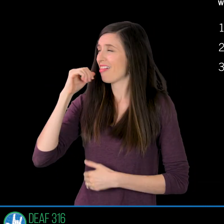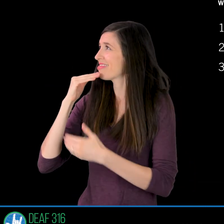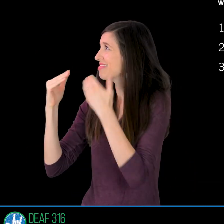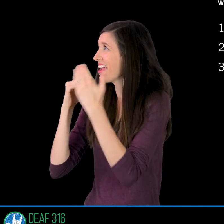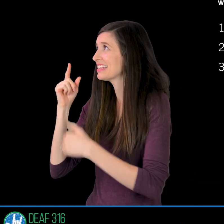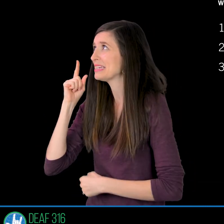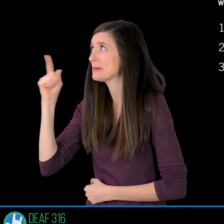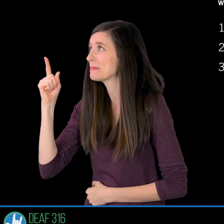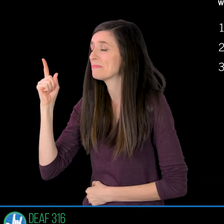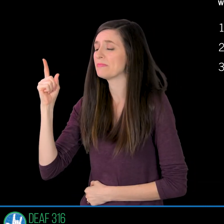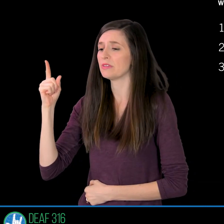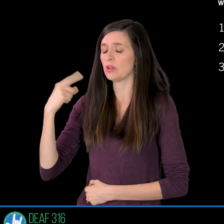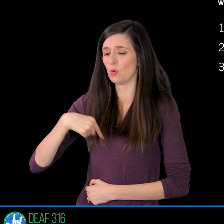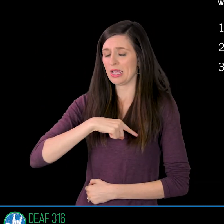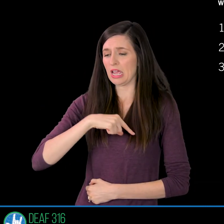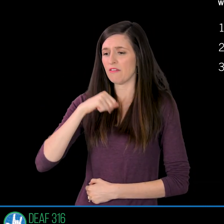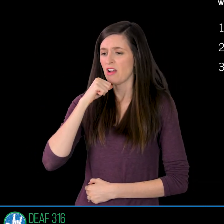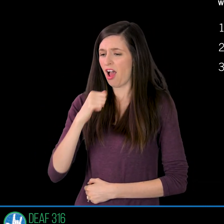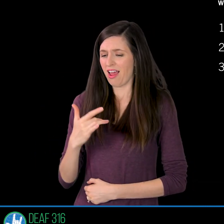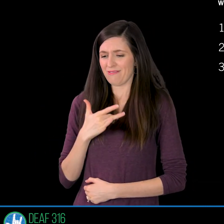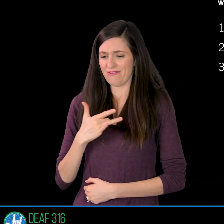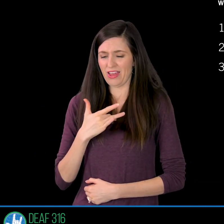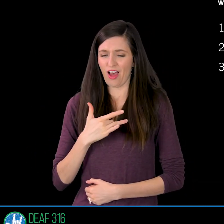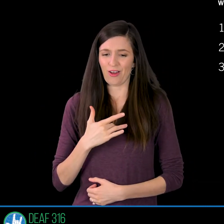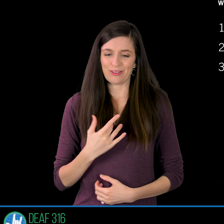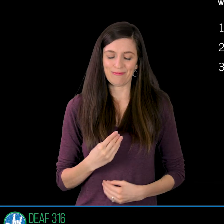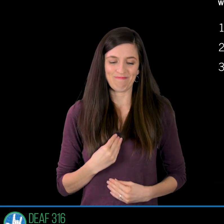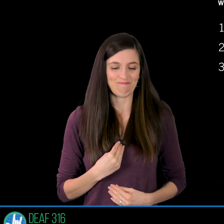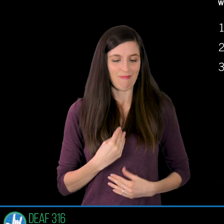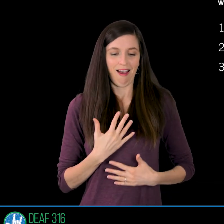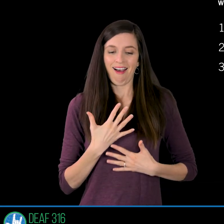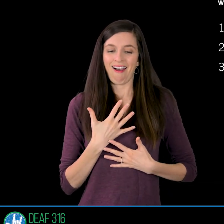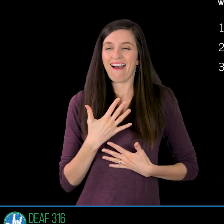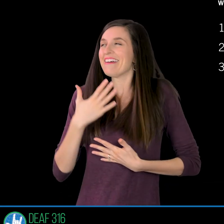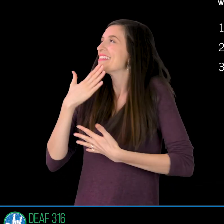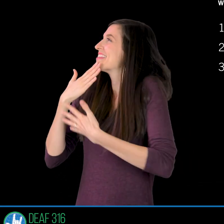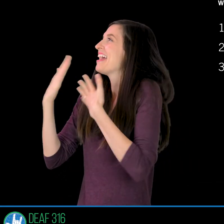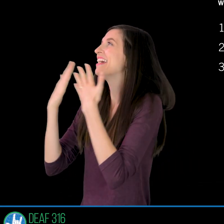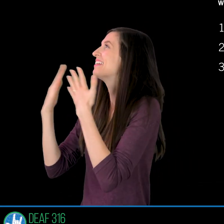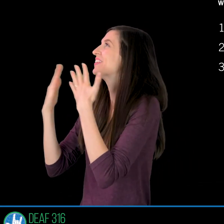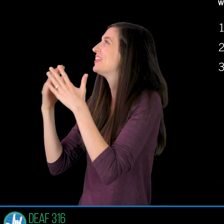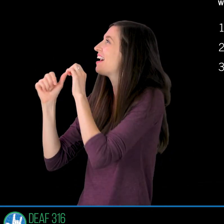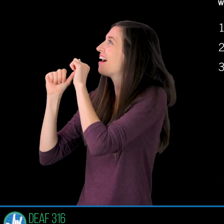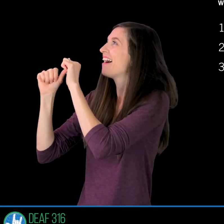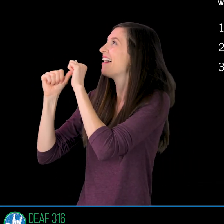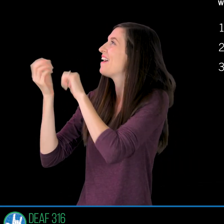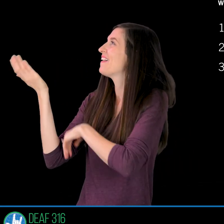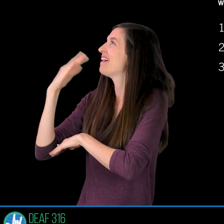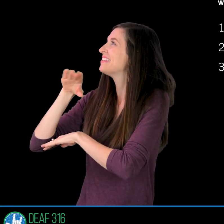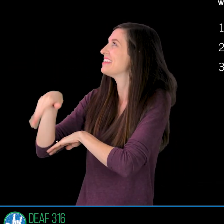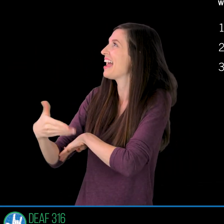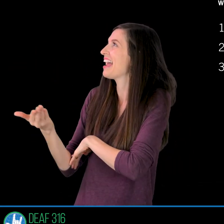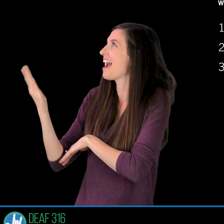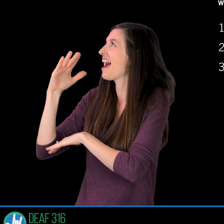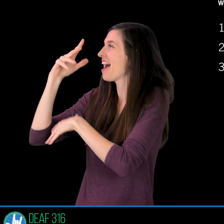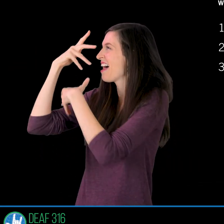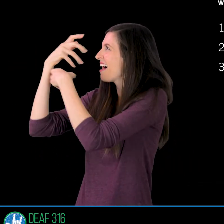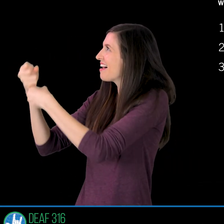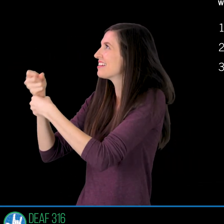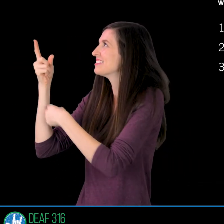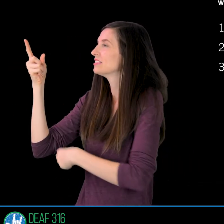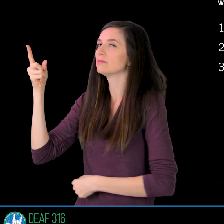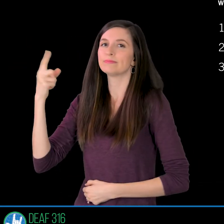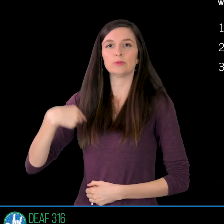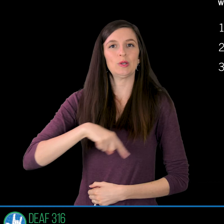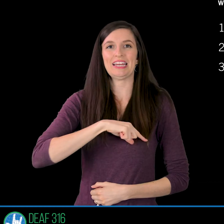not thanked him as we should. That is, we have not felt thankful in our hearts consistently as we